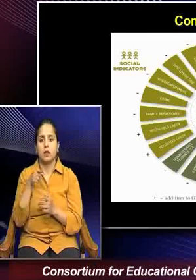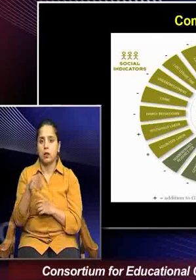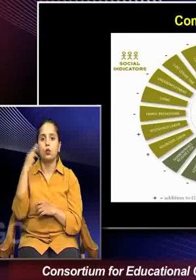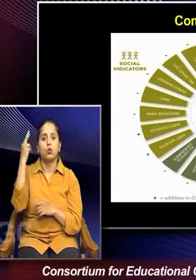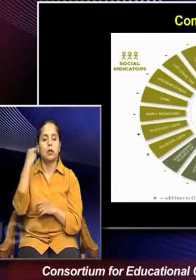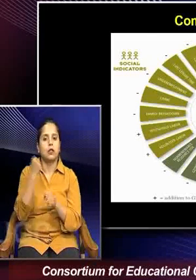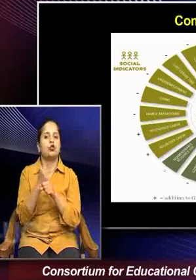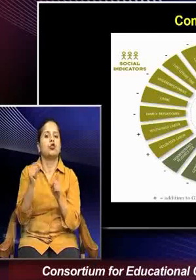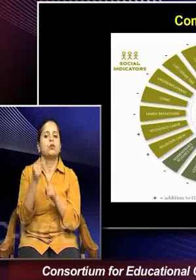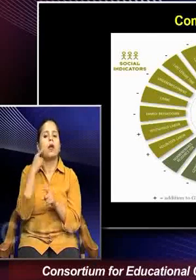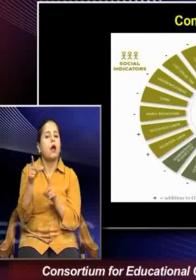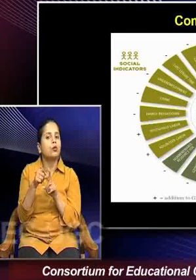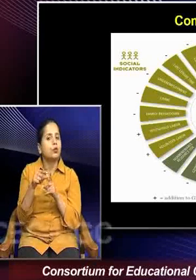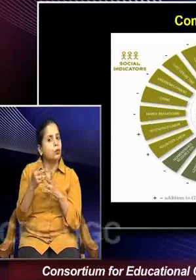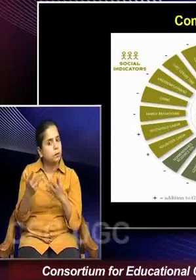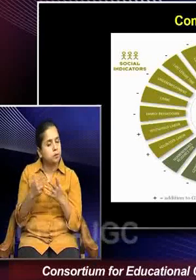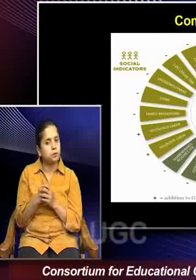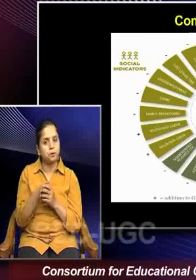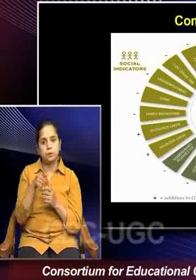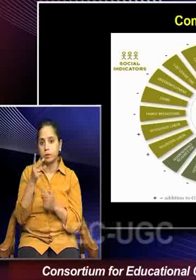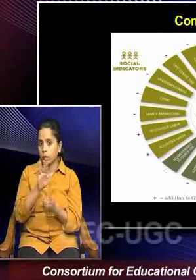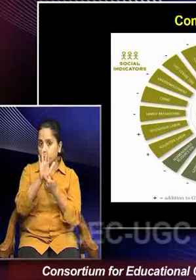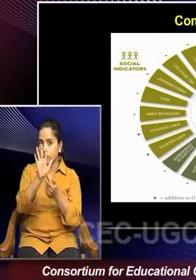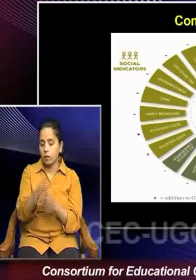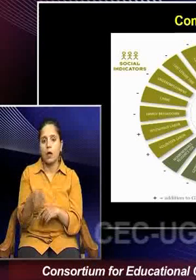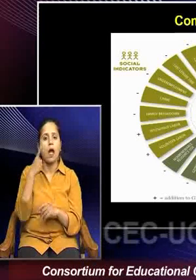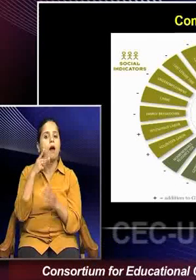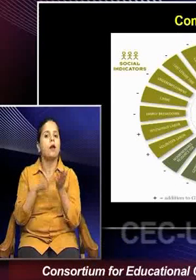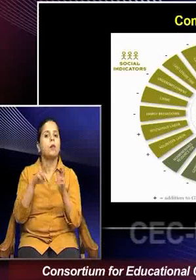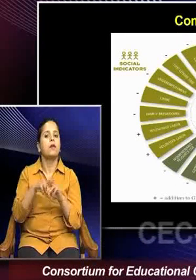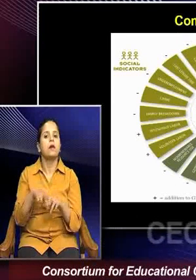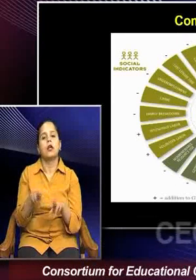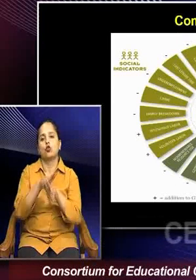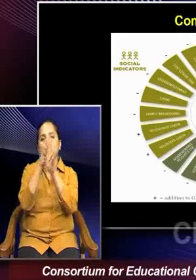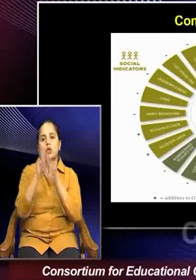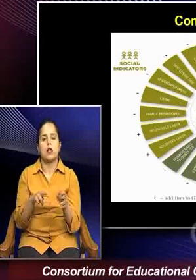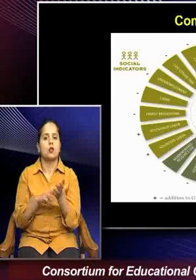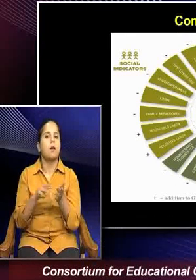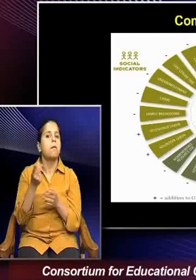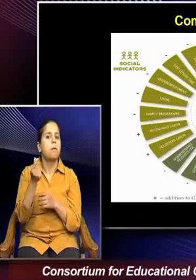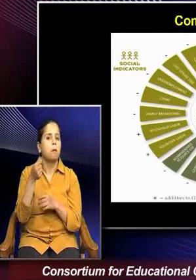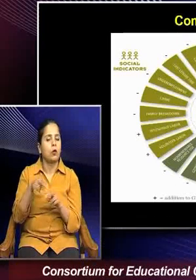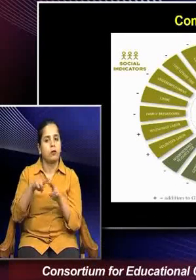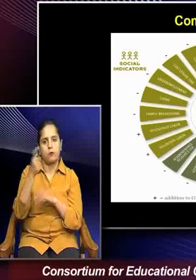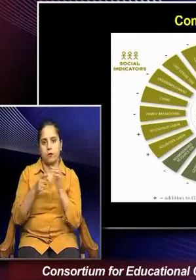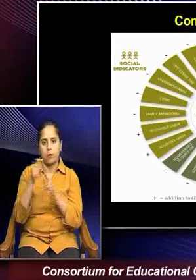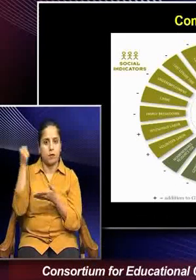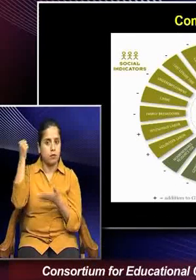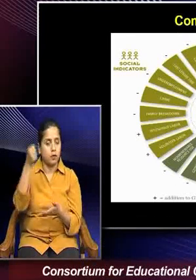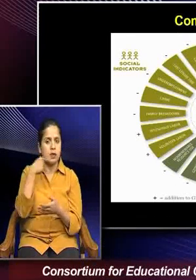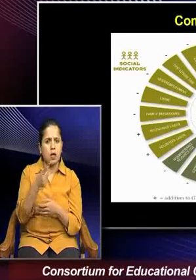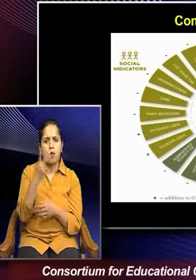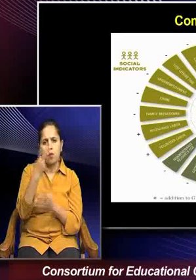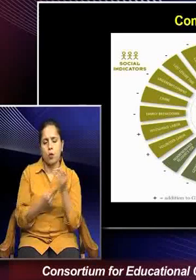this GPI does, is that as it is provided by the IMF, International Monetary Fund, so what they do is they account for both